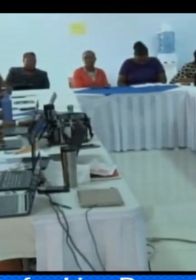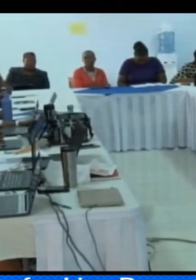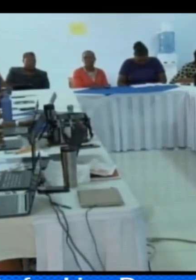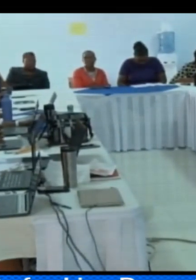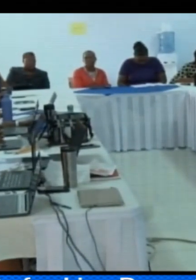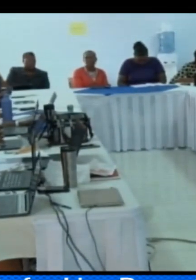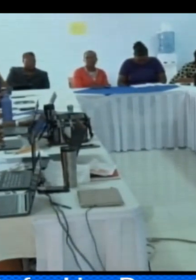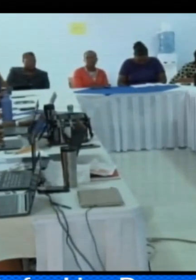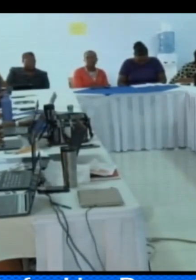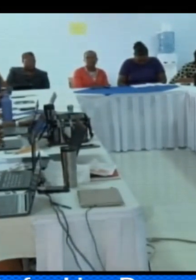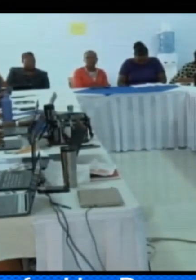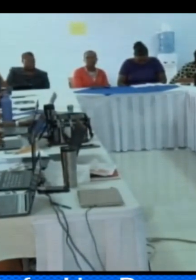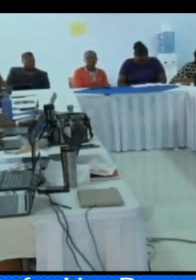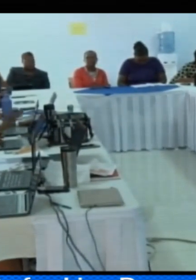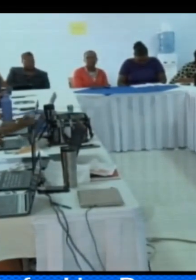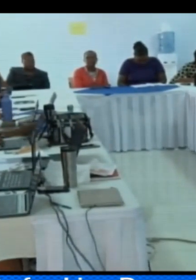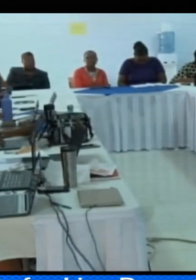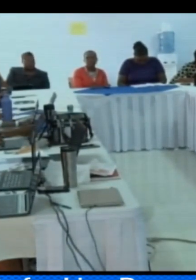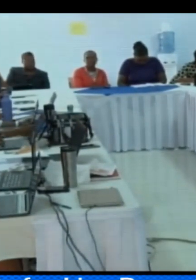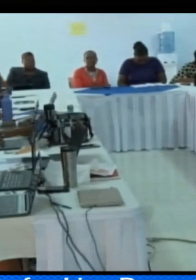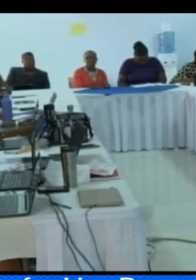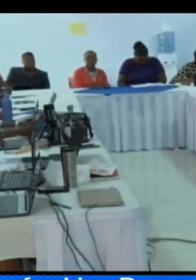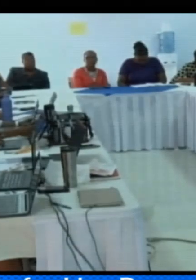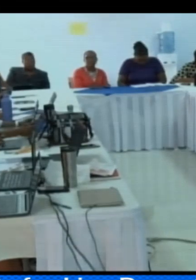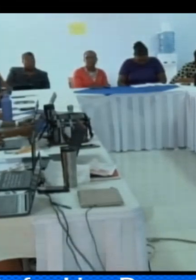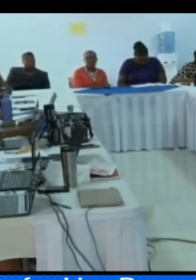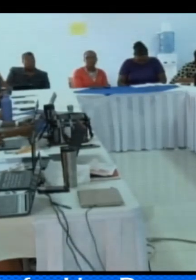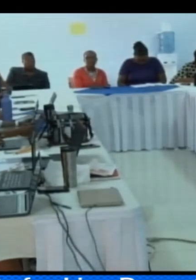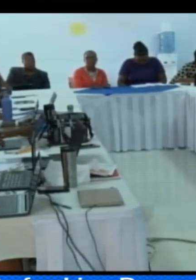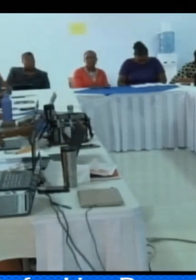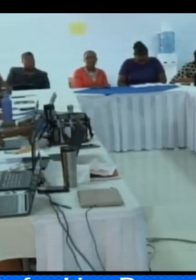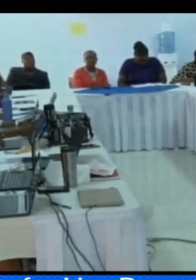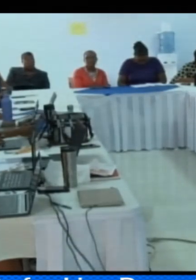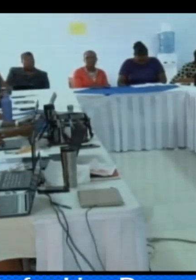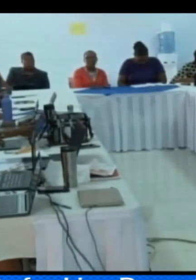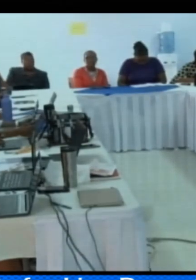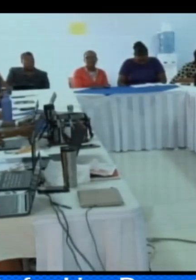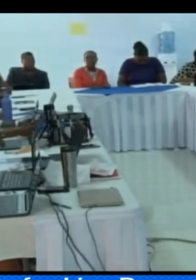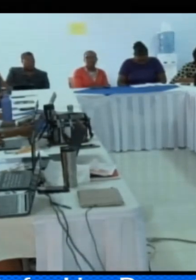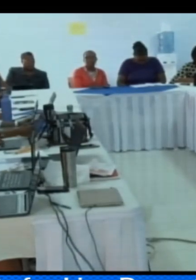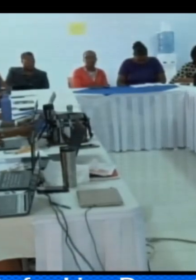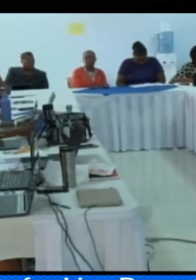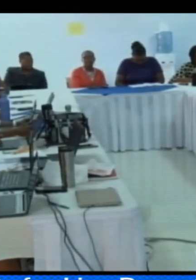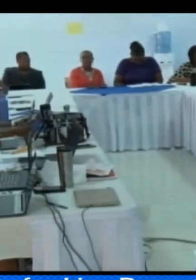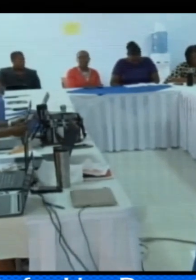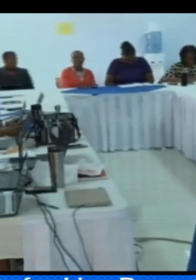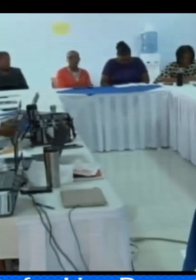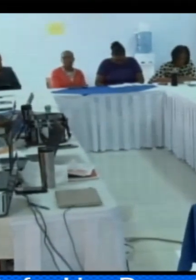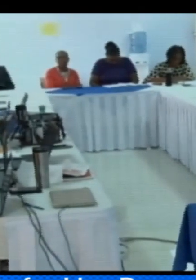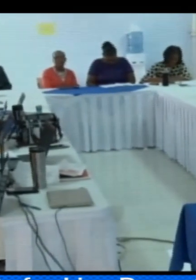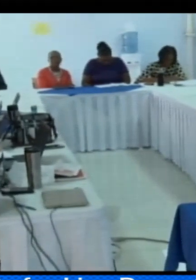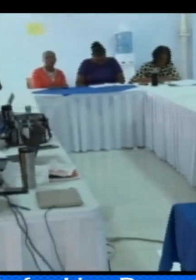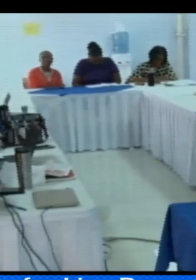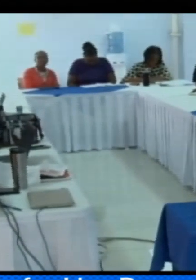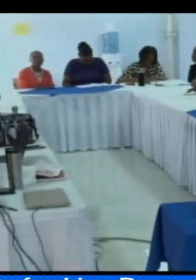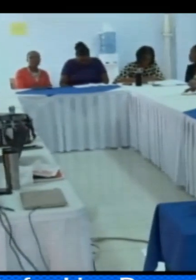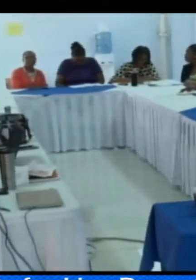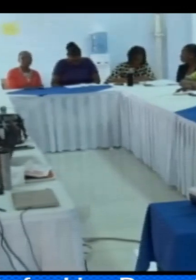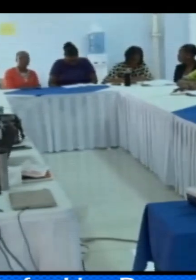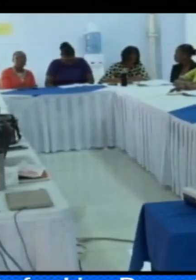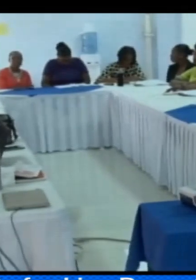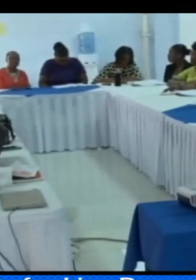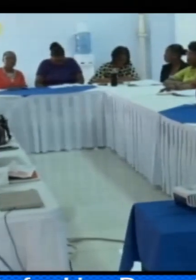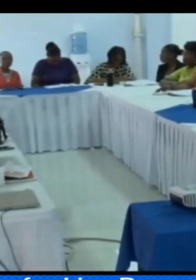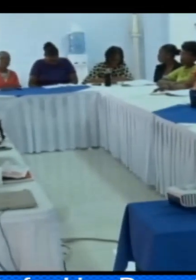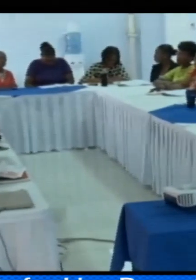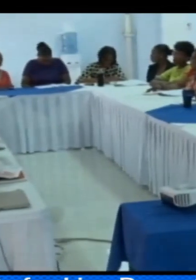special needs. In terms of transitioning from the school to the world of work and ensuring that persons with special needs are given some